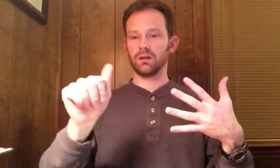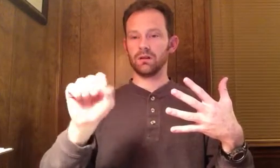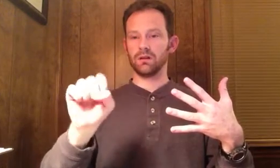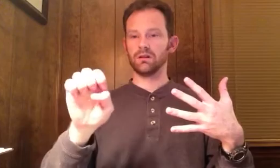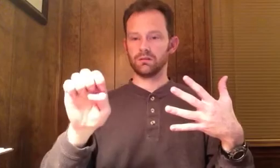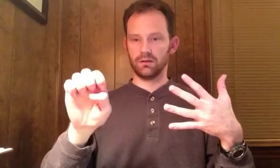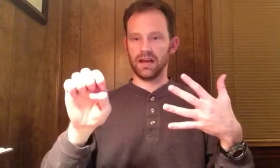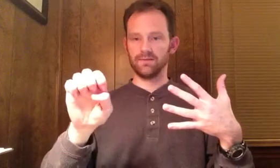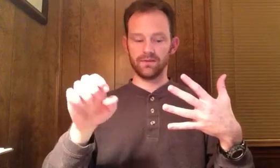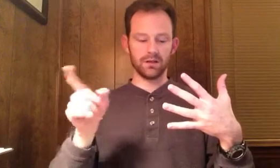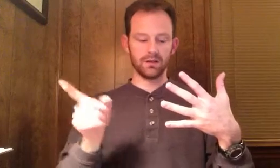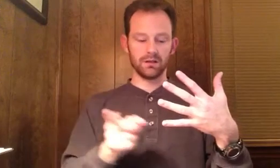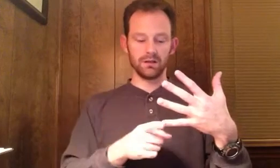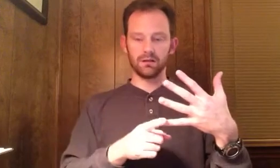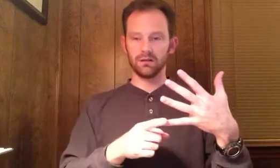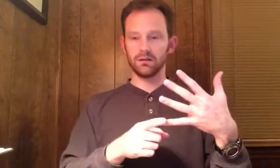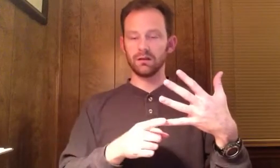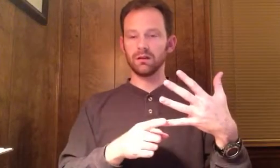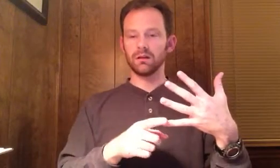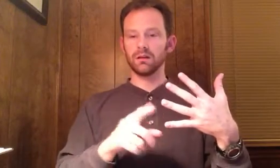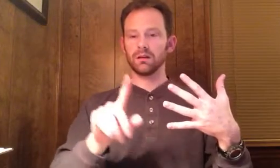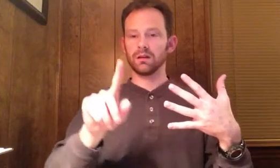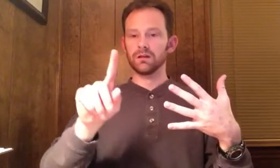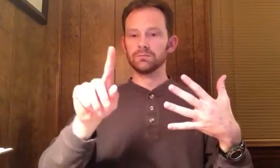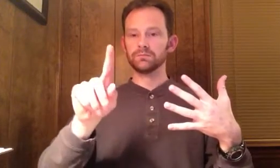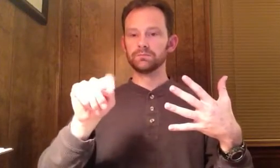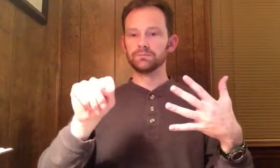A-N-A-P-H-A-S-E. And the fifth one is telophase,